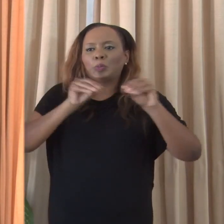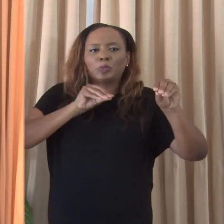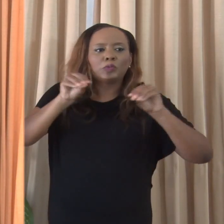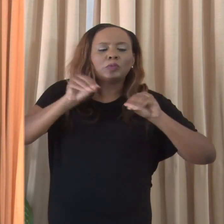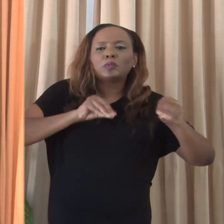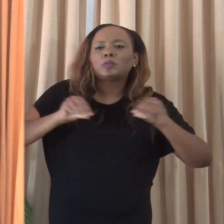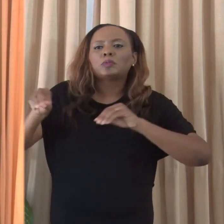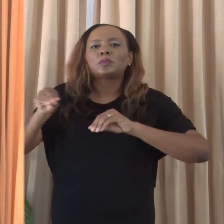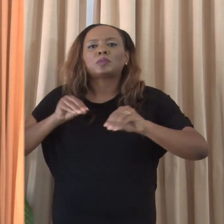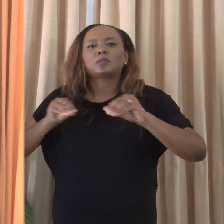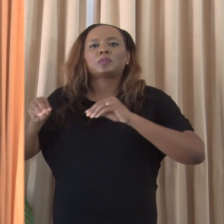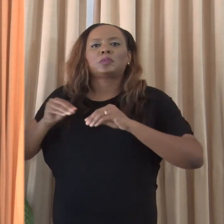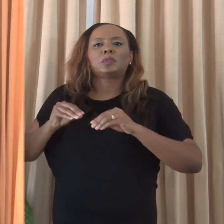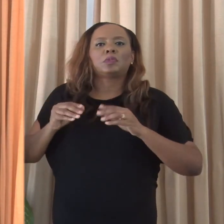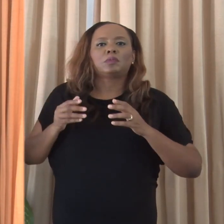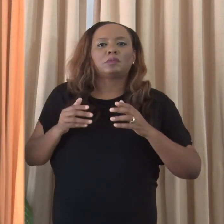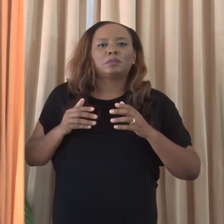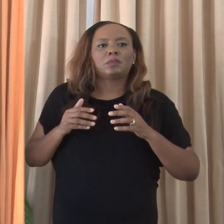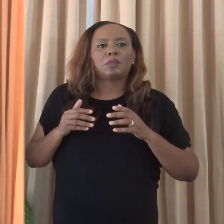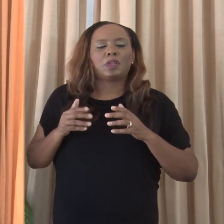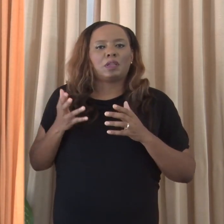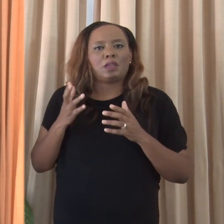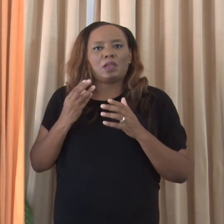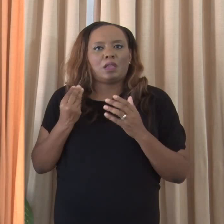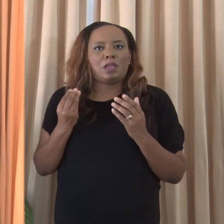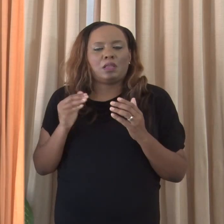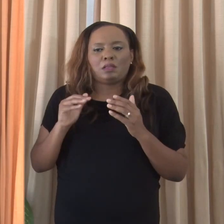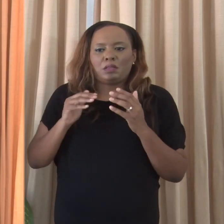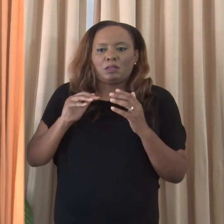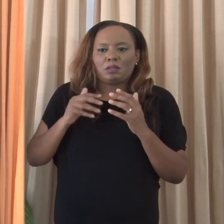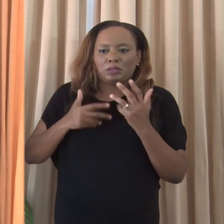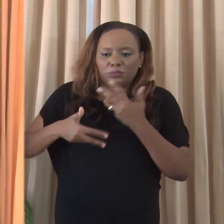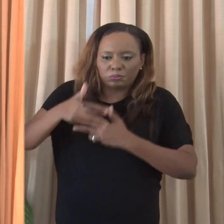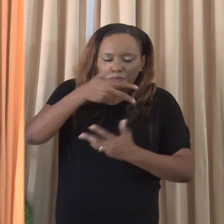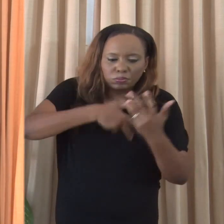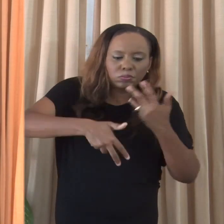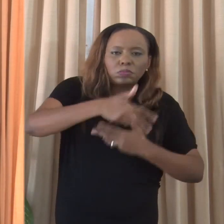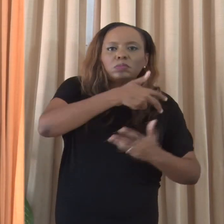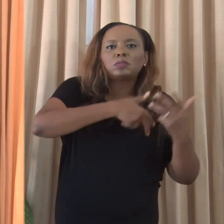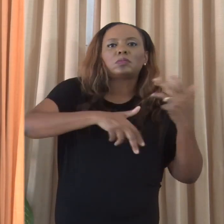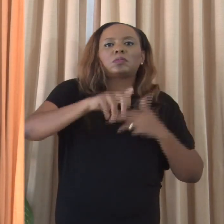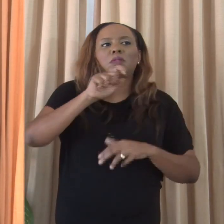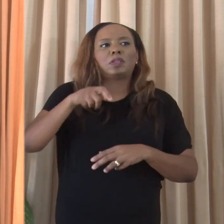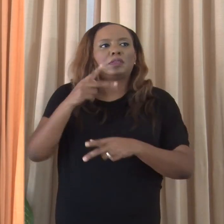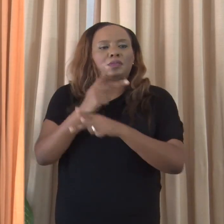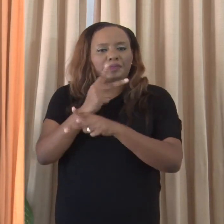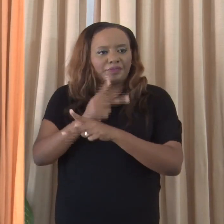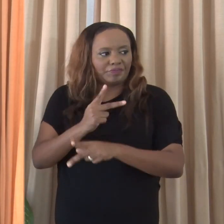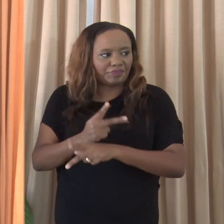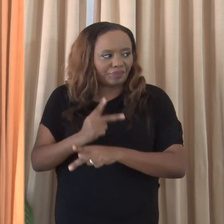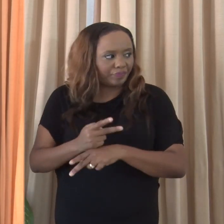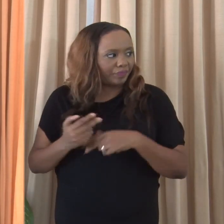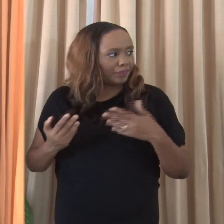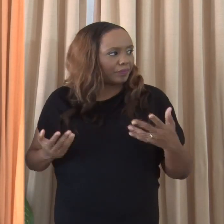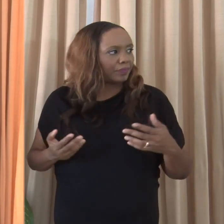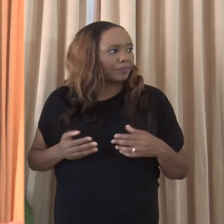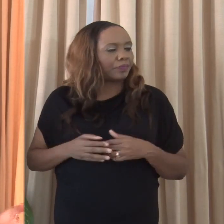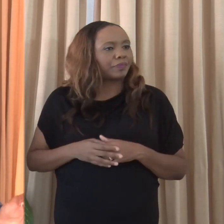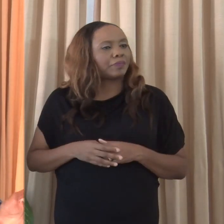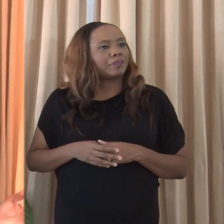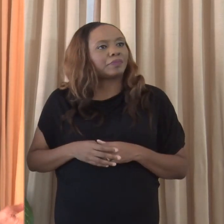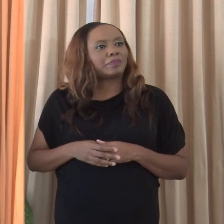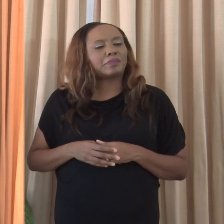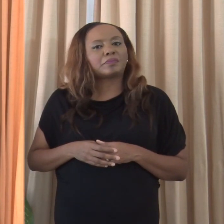and the type of in-country transmission that will lead to that stage. Again, I must use